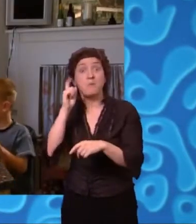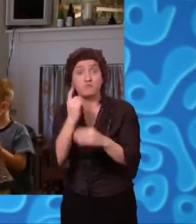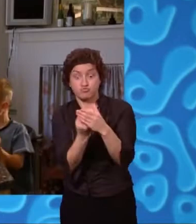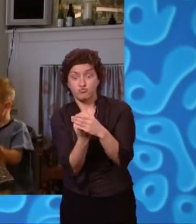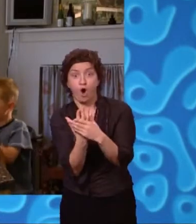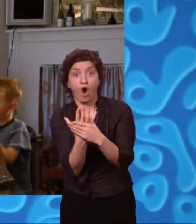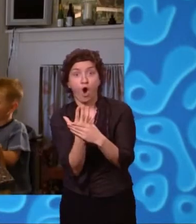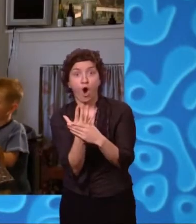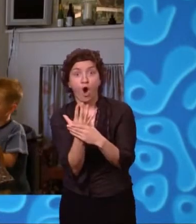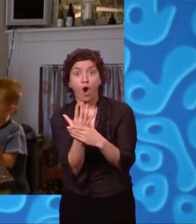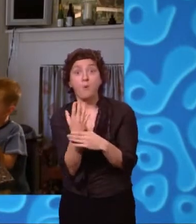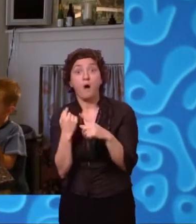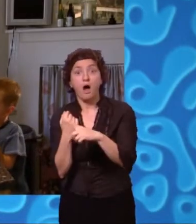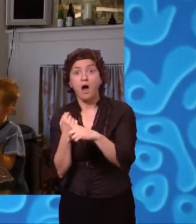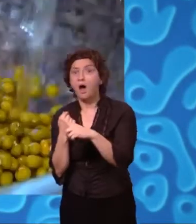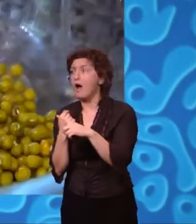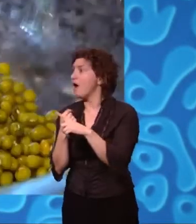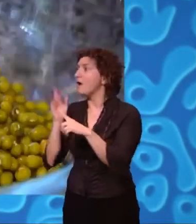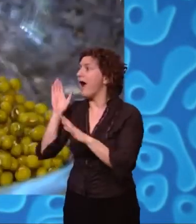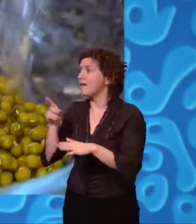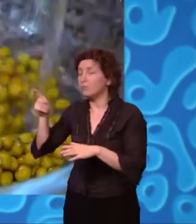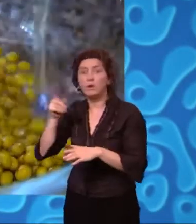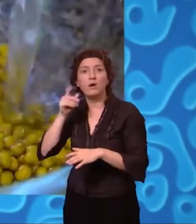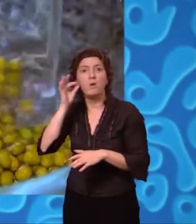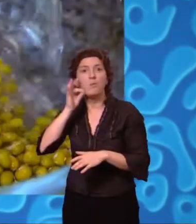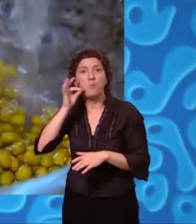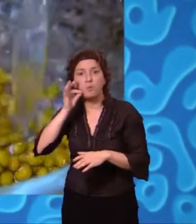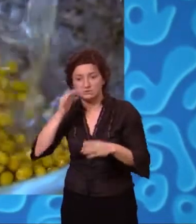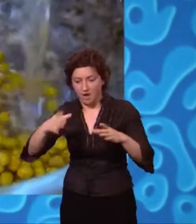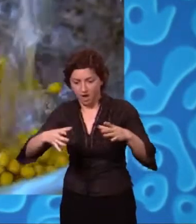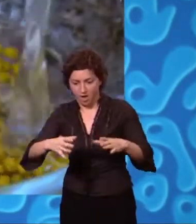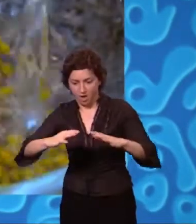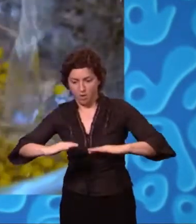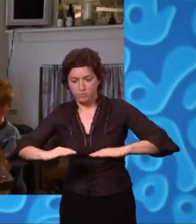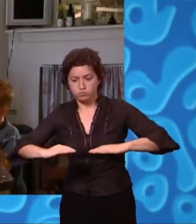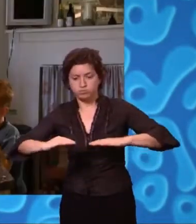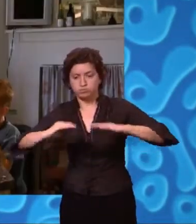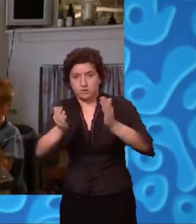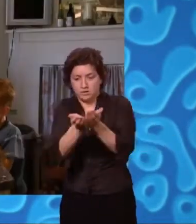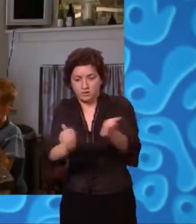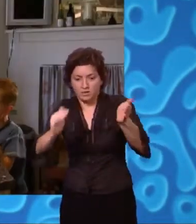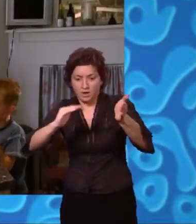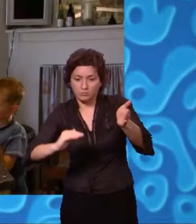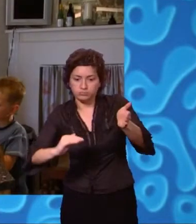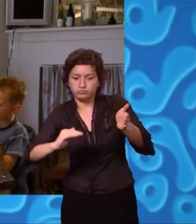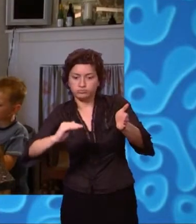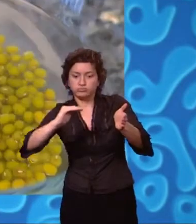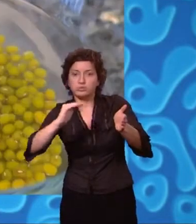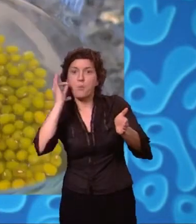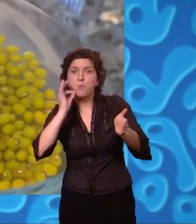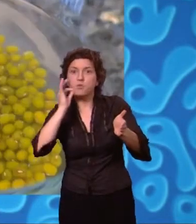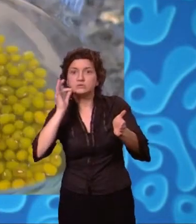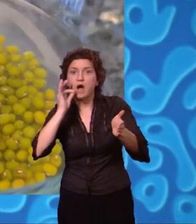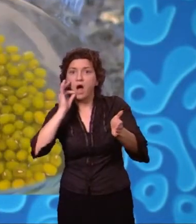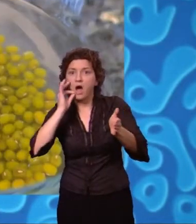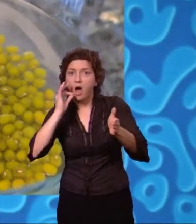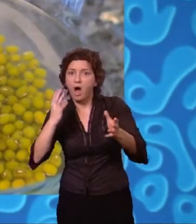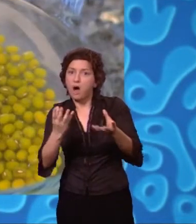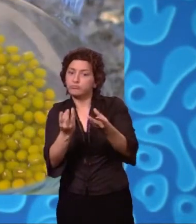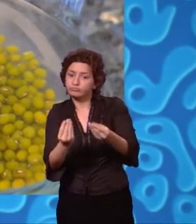Bradley is going to grow some mung beans into bean sprouts. First of all, they have to be left to soak for a little while in